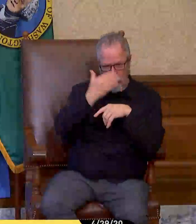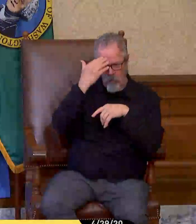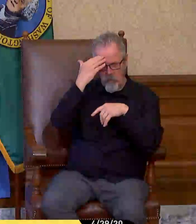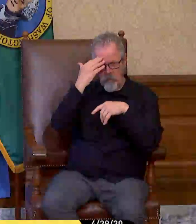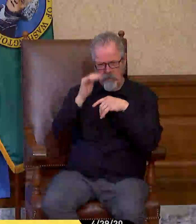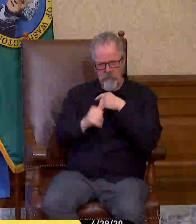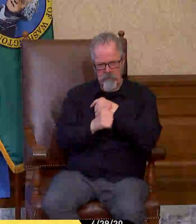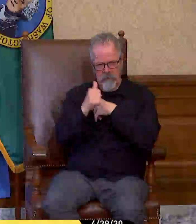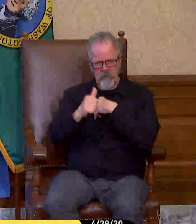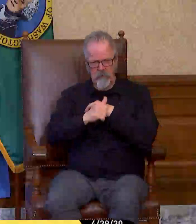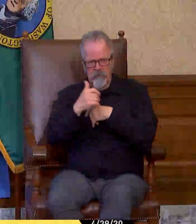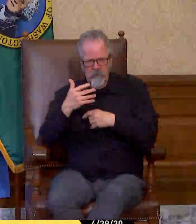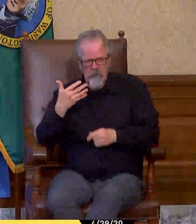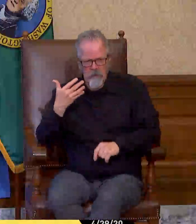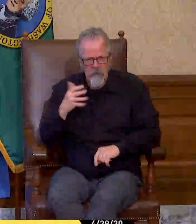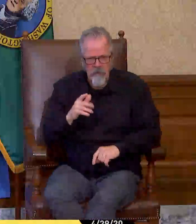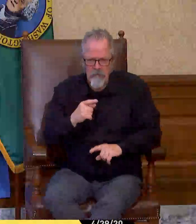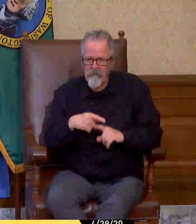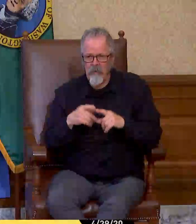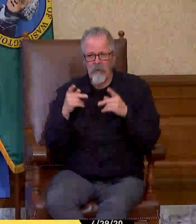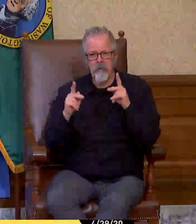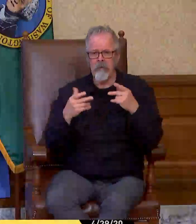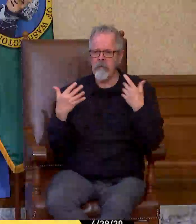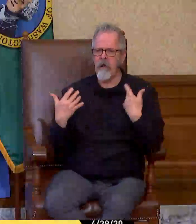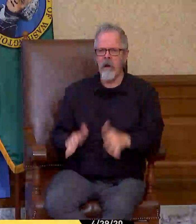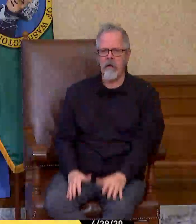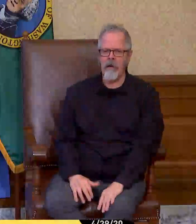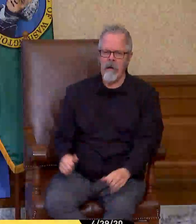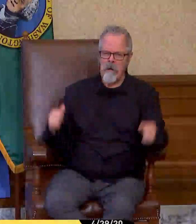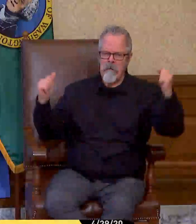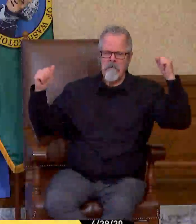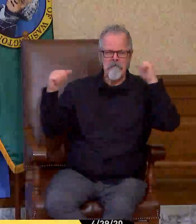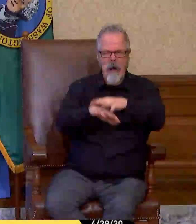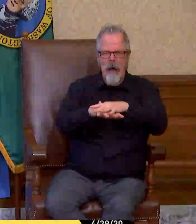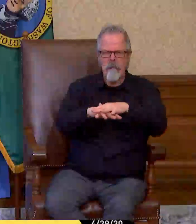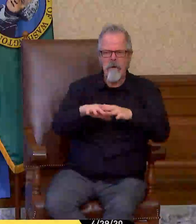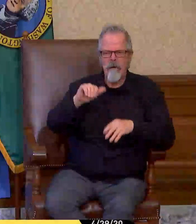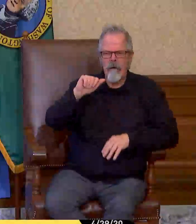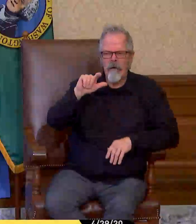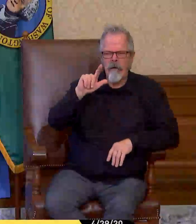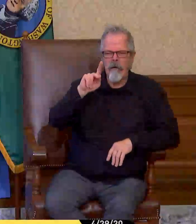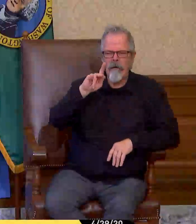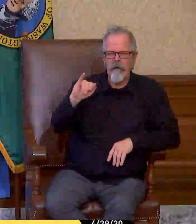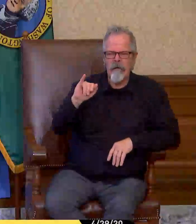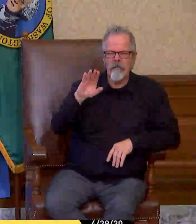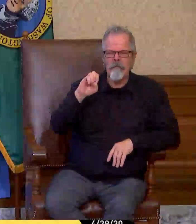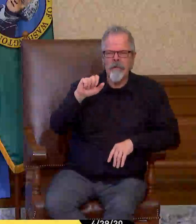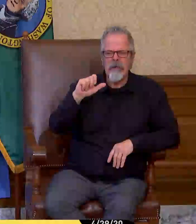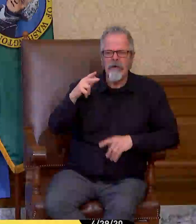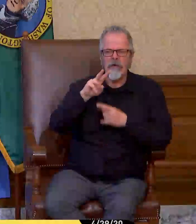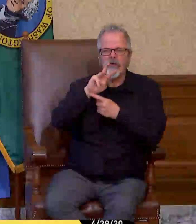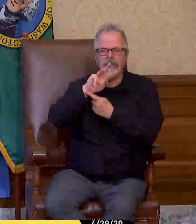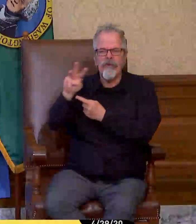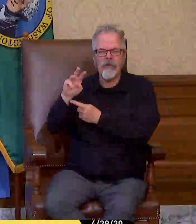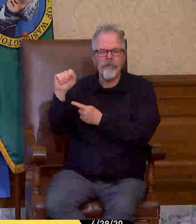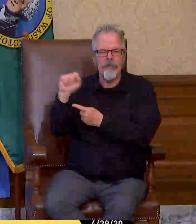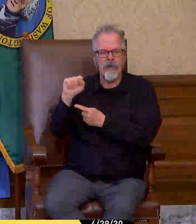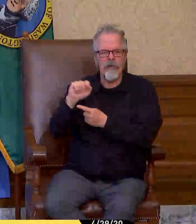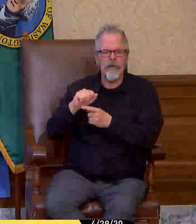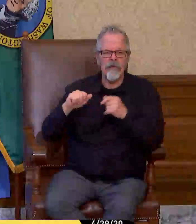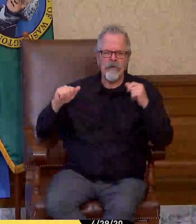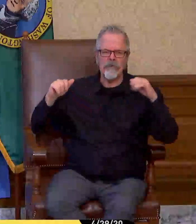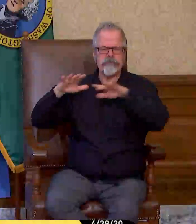comes to outdoor recreation, but you don't have faith in the ability of small businesses right now to be able to